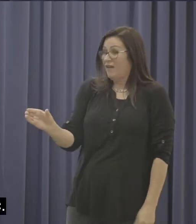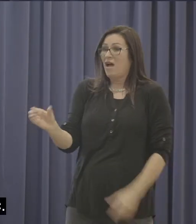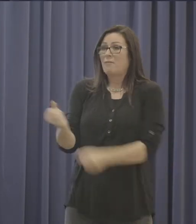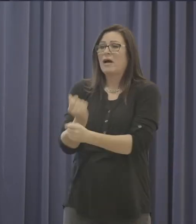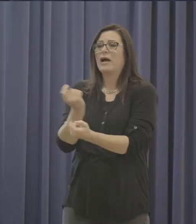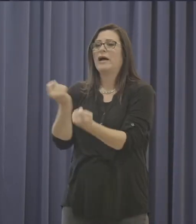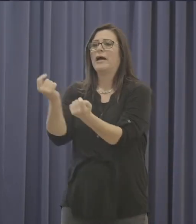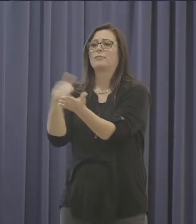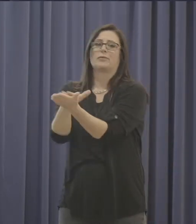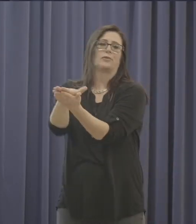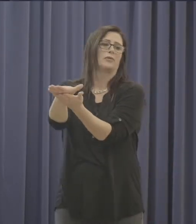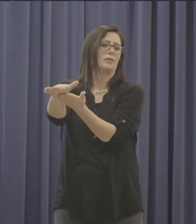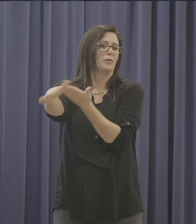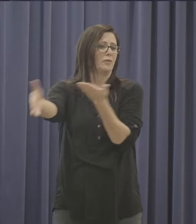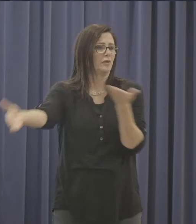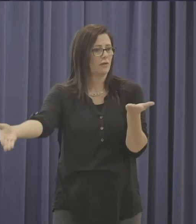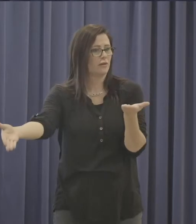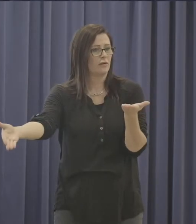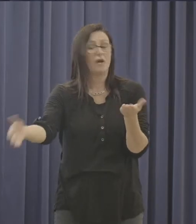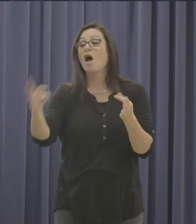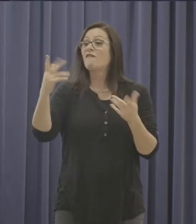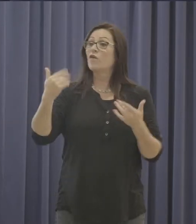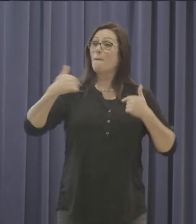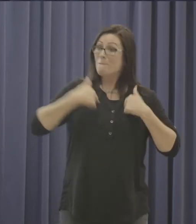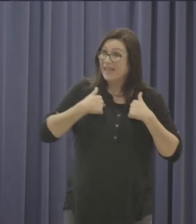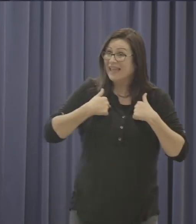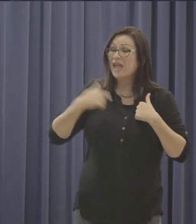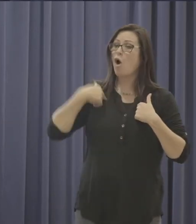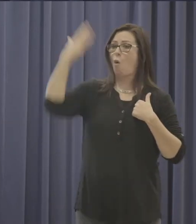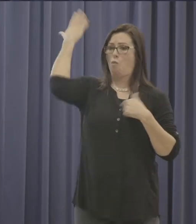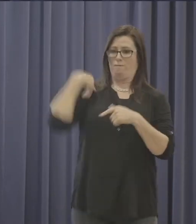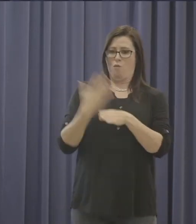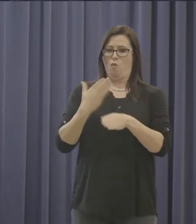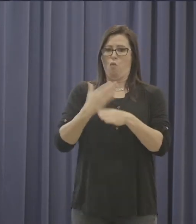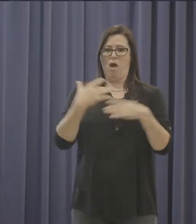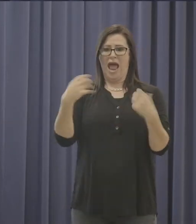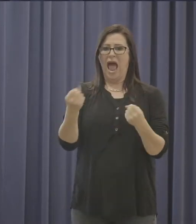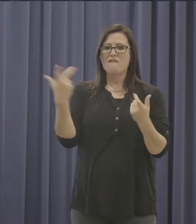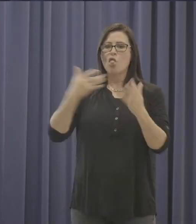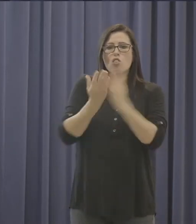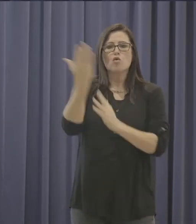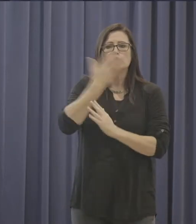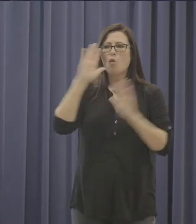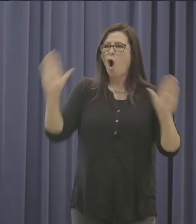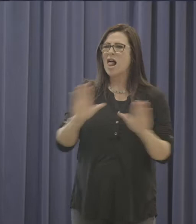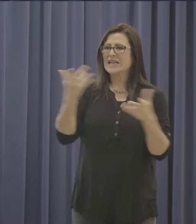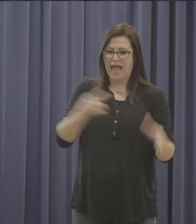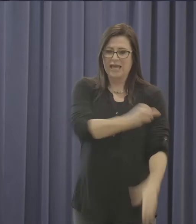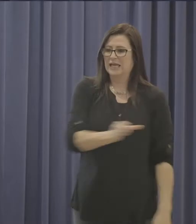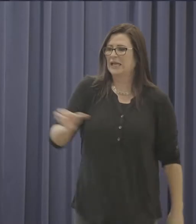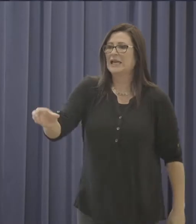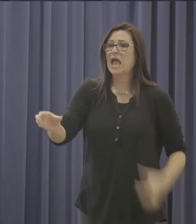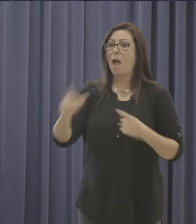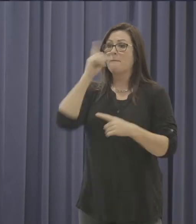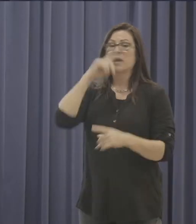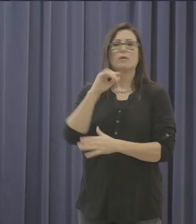Mac. As a working mum, I also need to access vacation care during school holidays. Very few places will